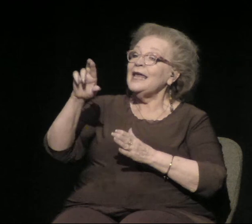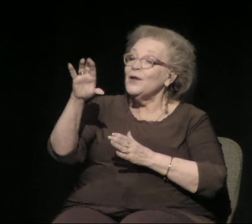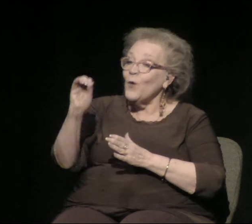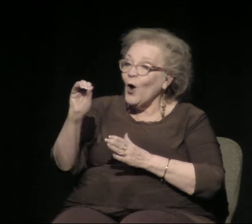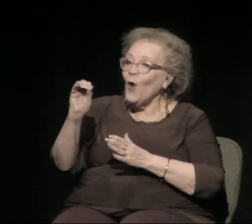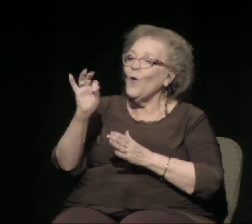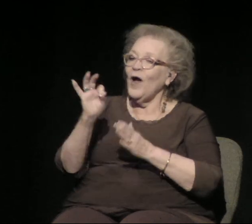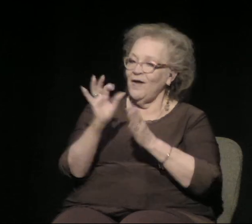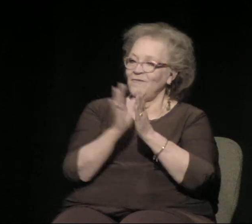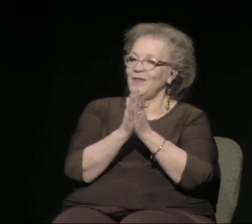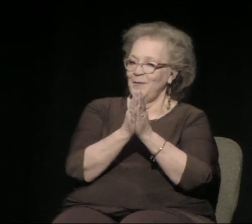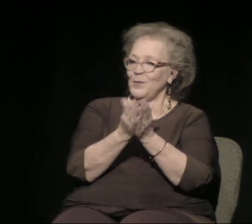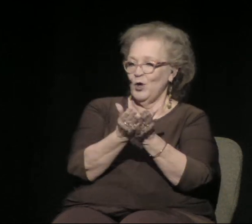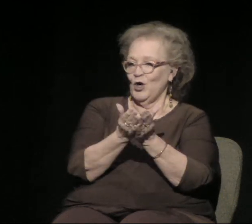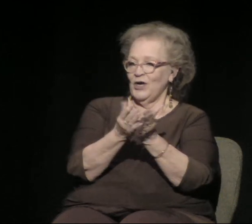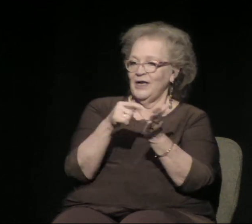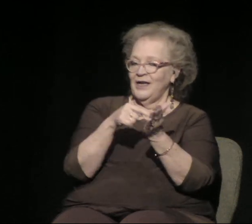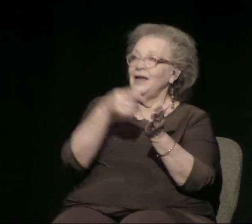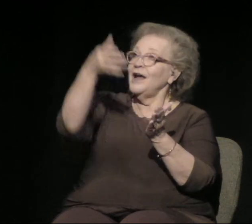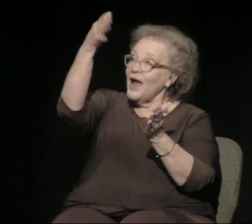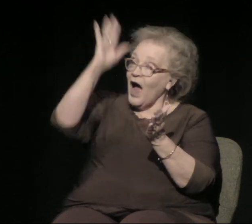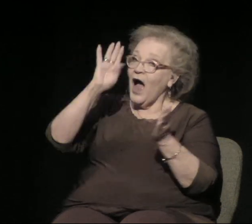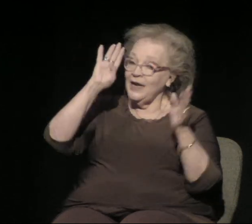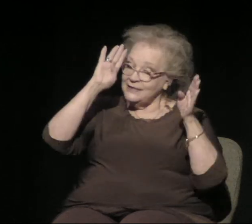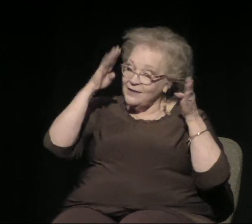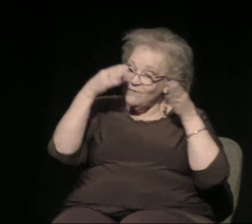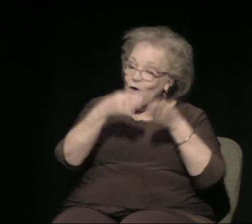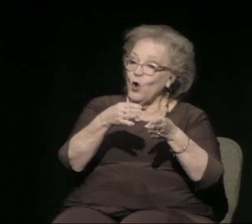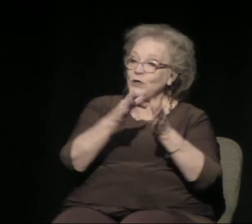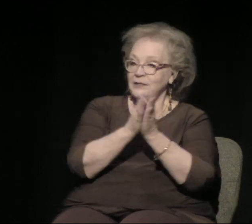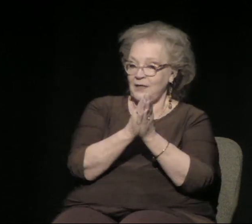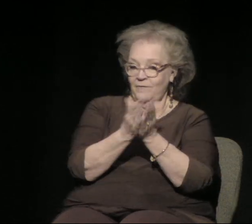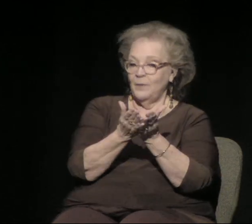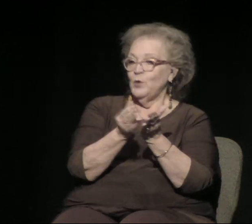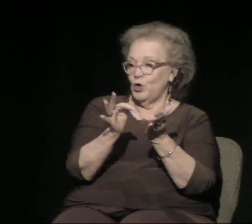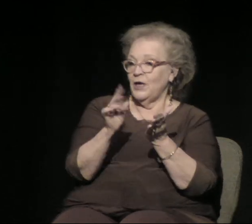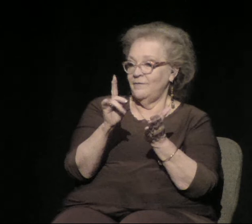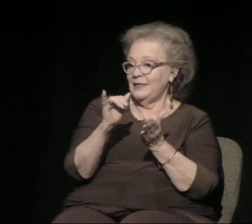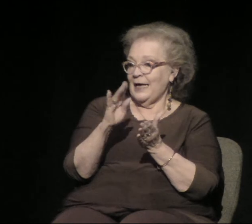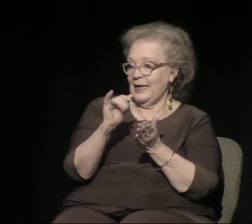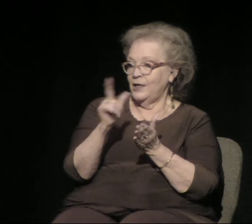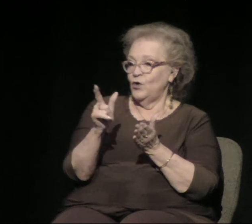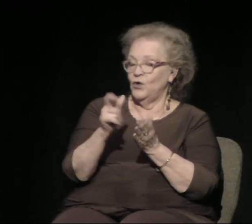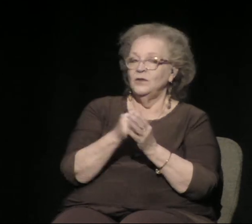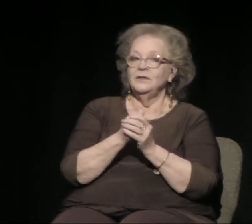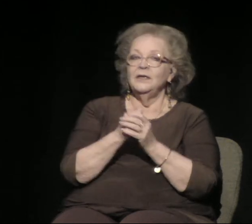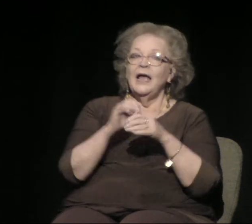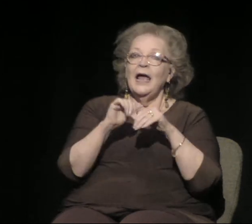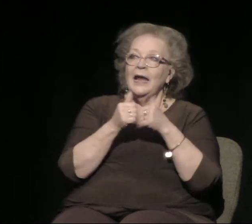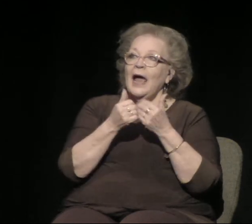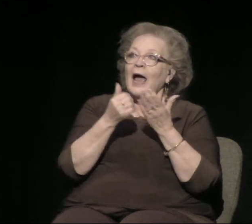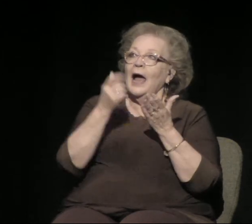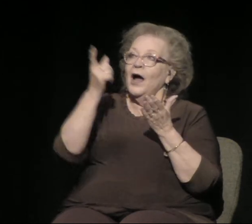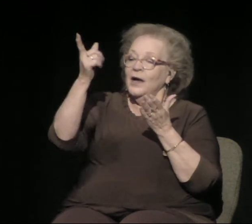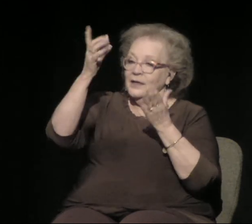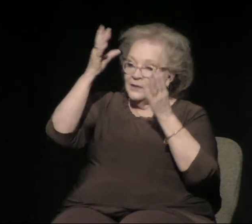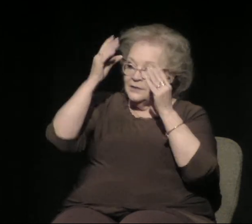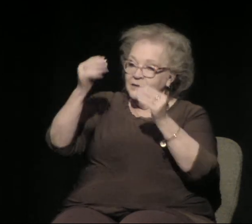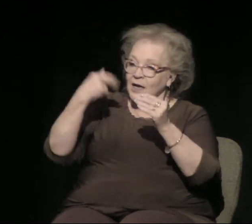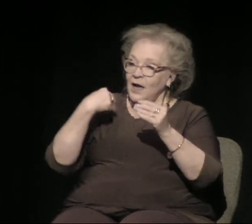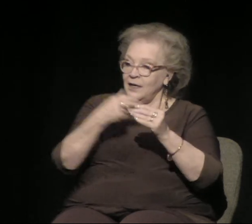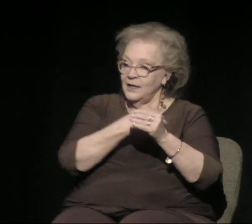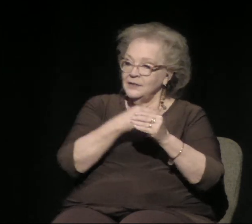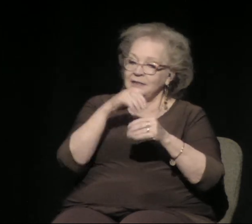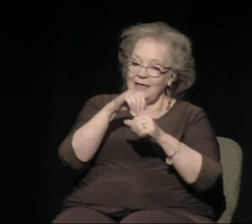Amen? He's the focus of the book. And think about all that the Lord has taught us about himself in this